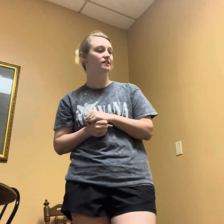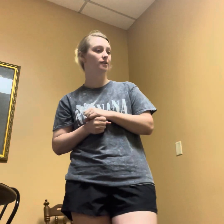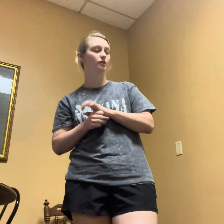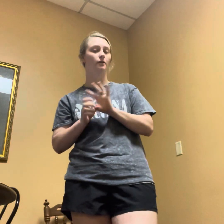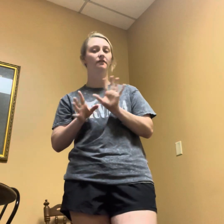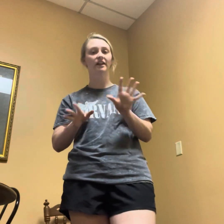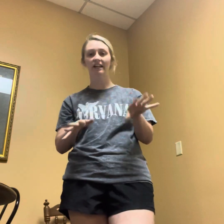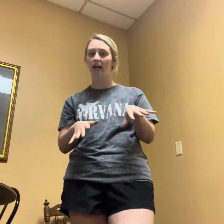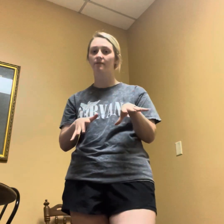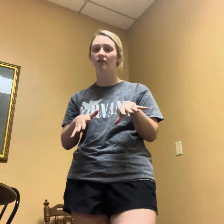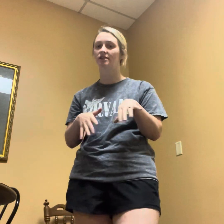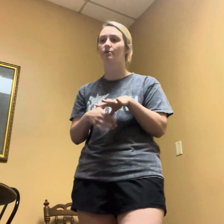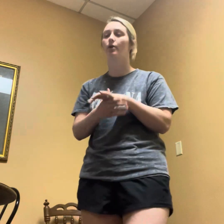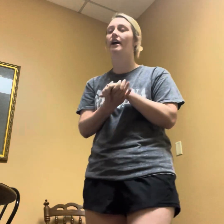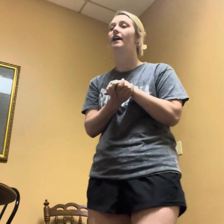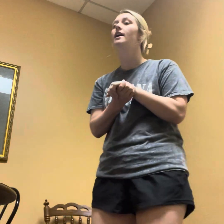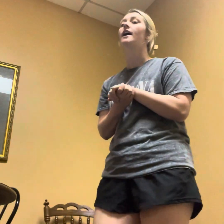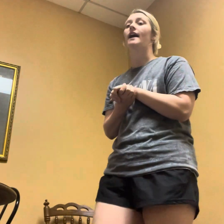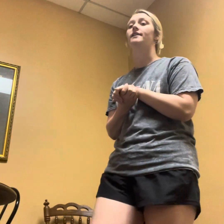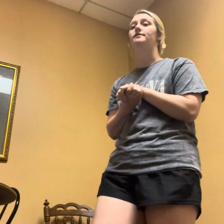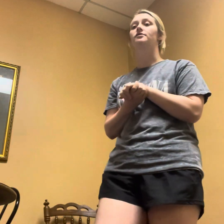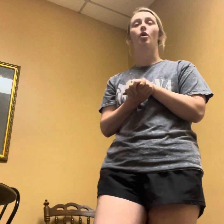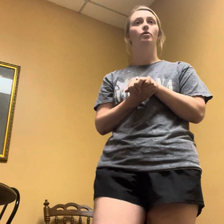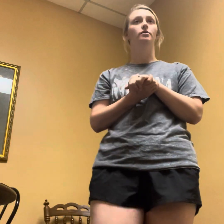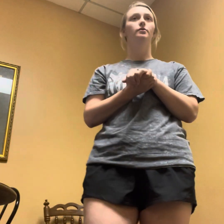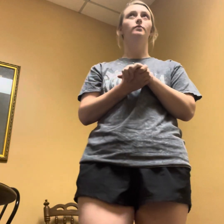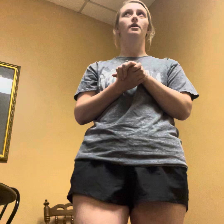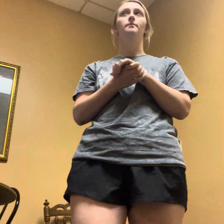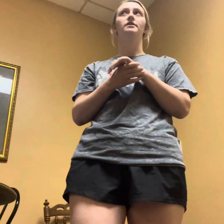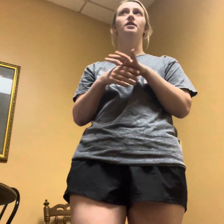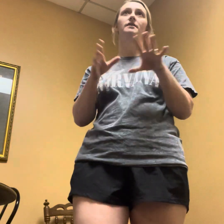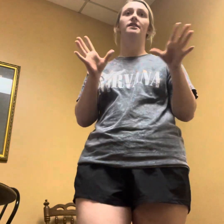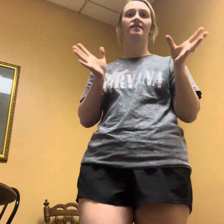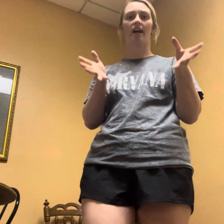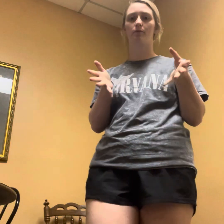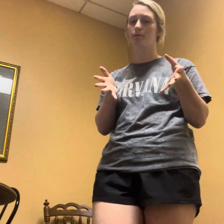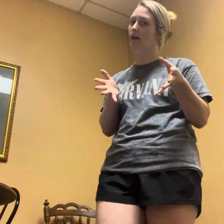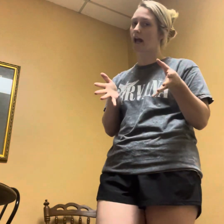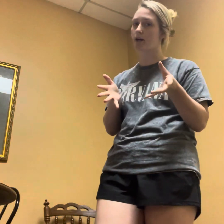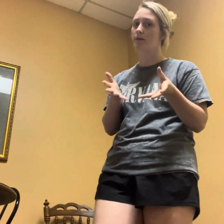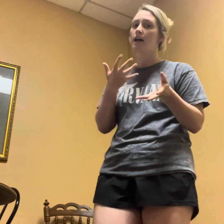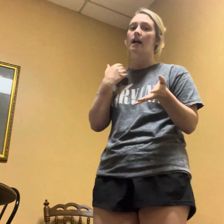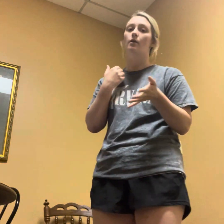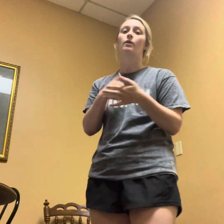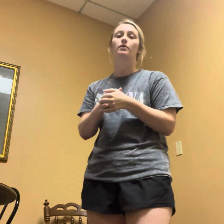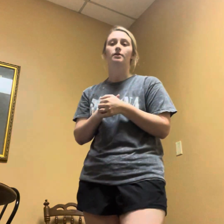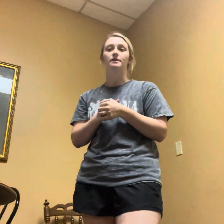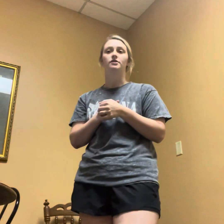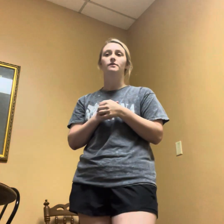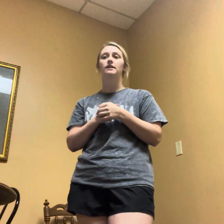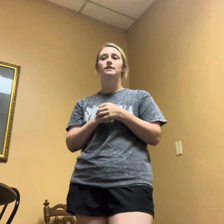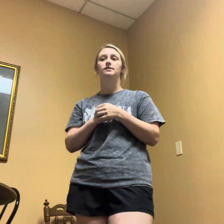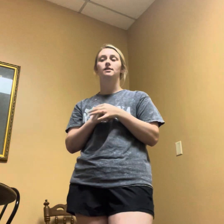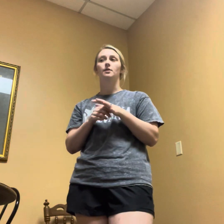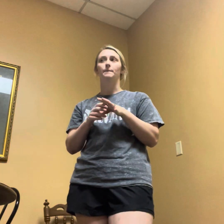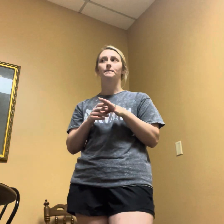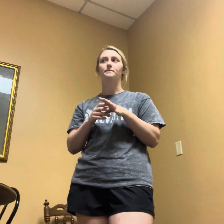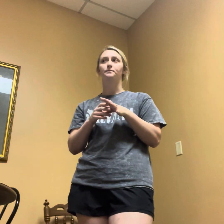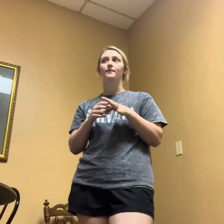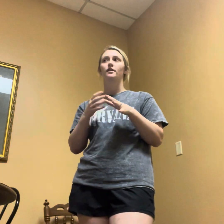a little fun game for us to play, and it's called it's going to be an escape room game. And what we're going to be doing is